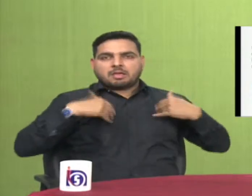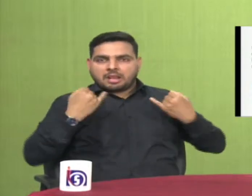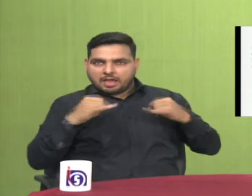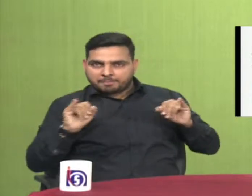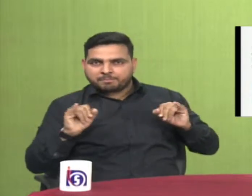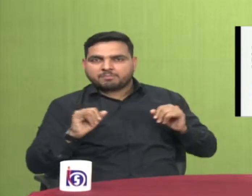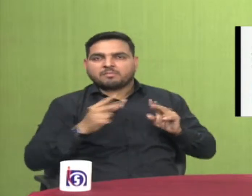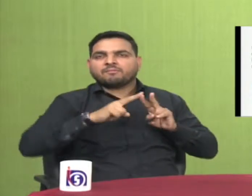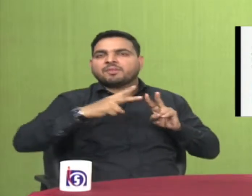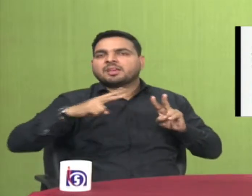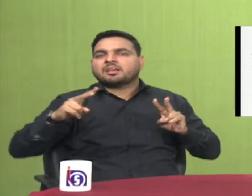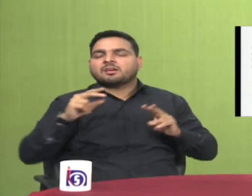strong and